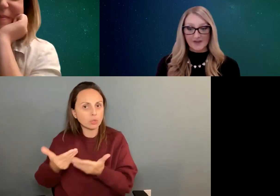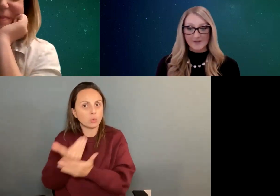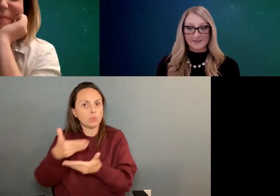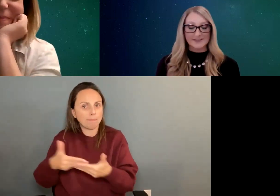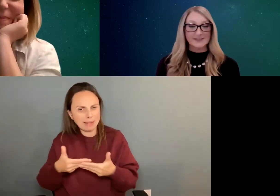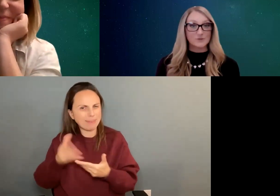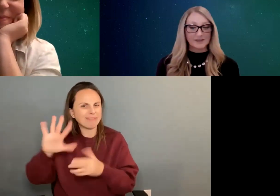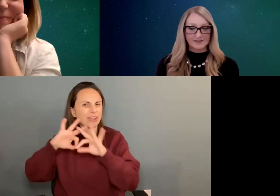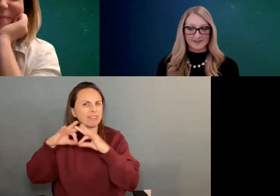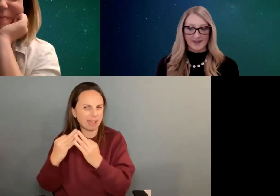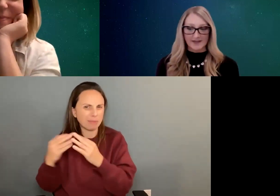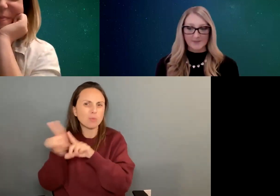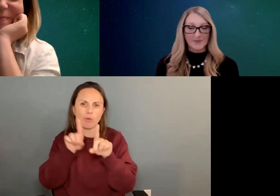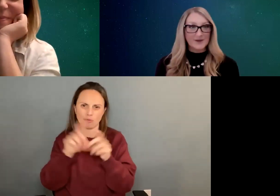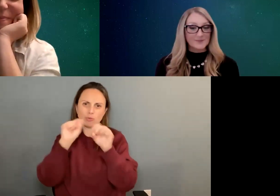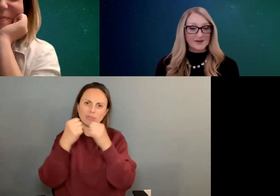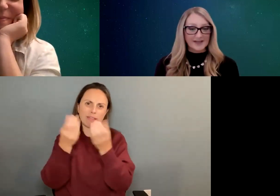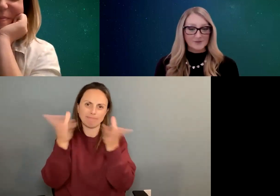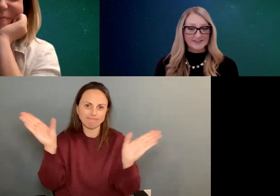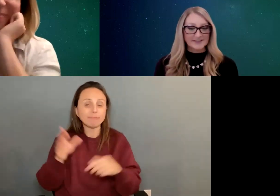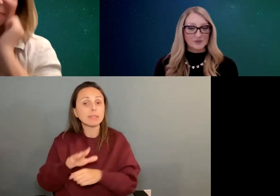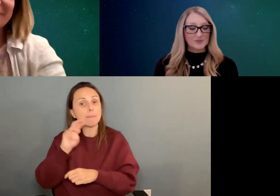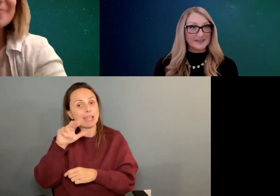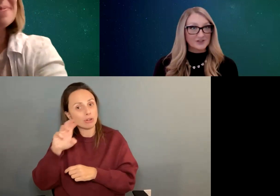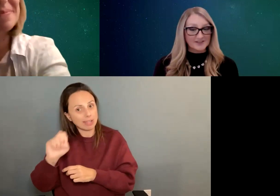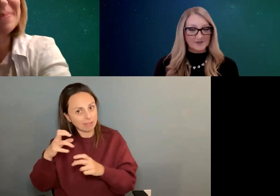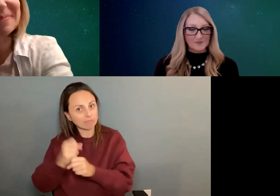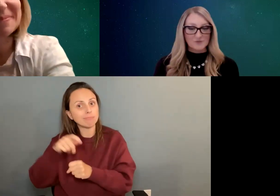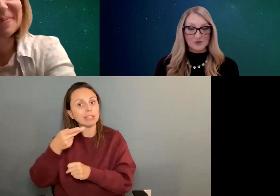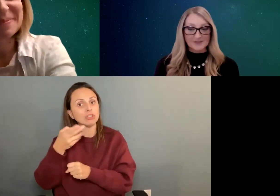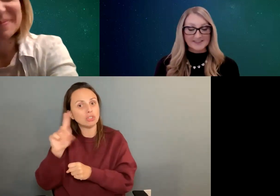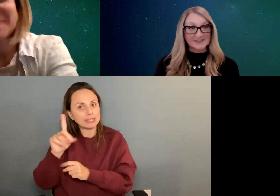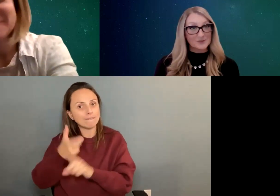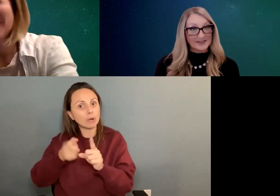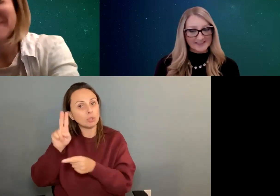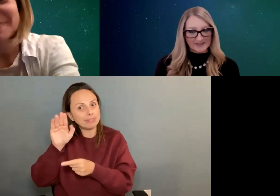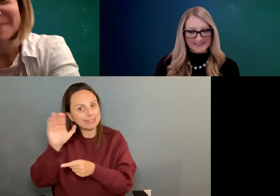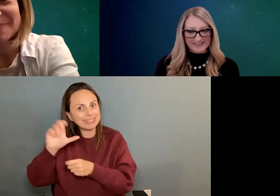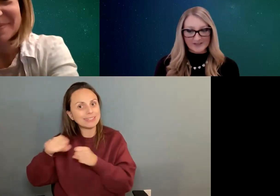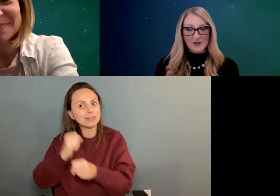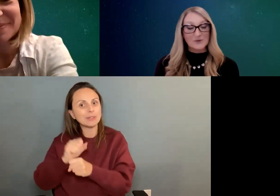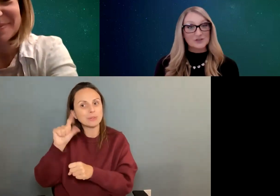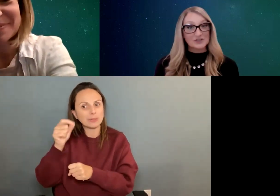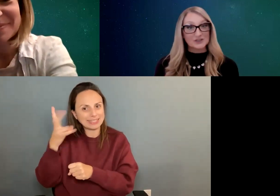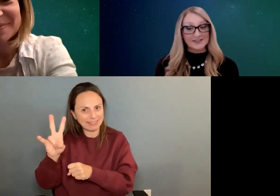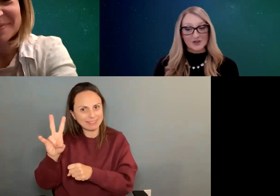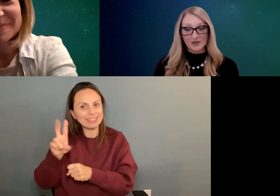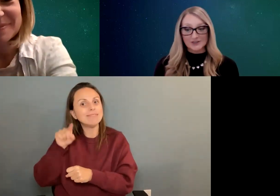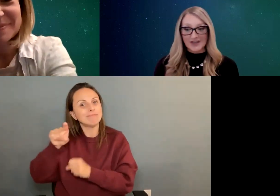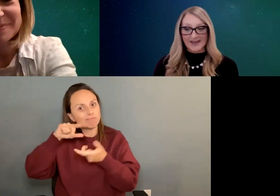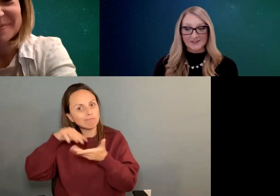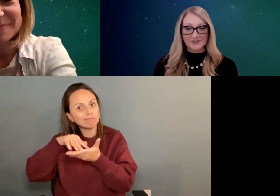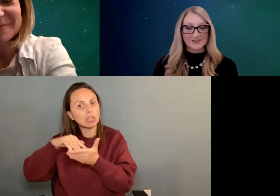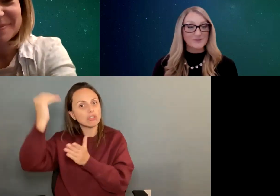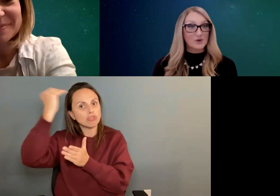and their families, as well as society. Marianne received her PhD from UBC in 2017, where she looked at